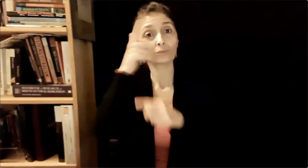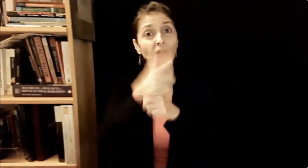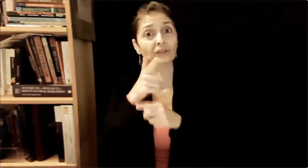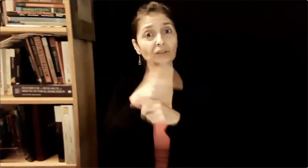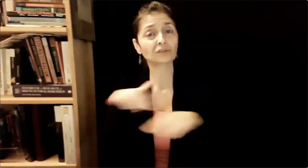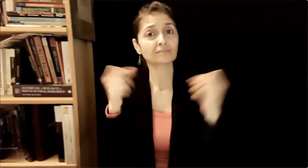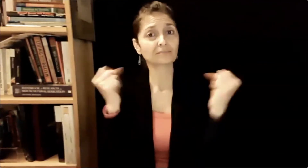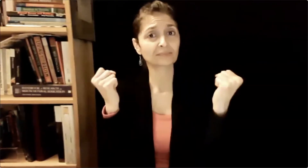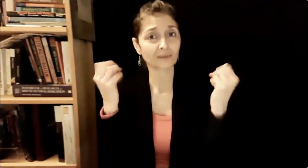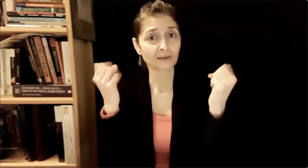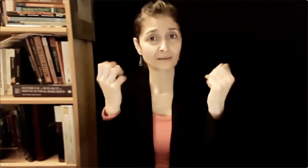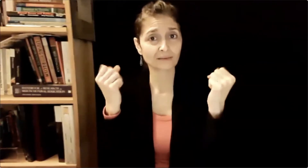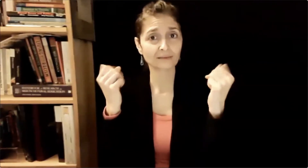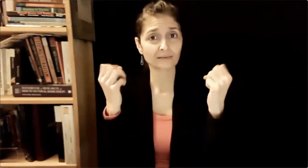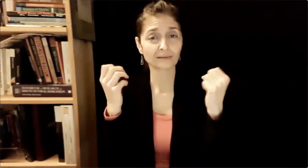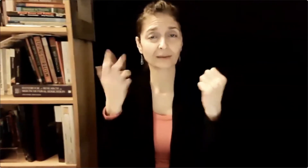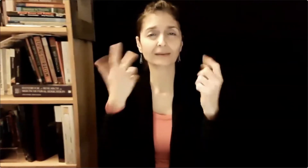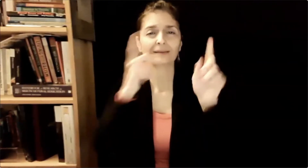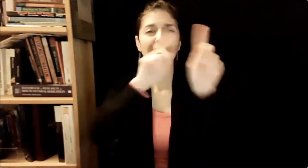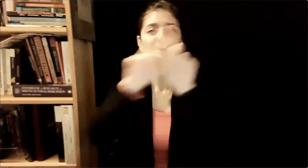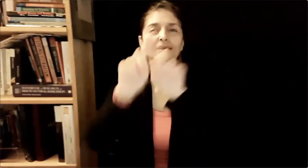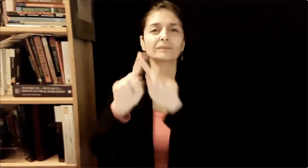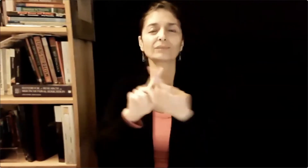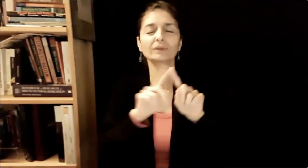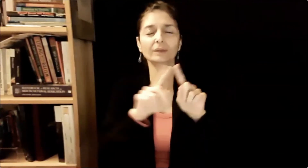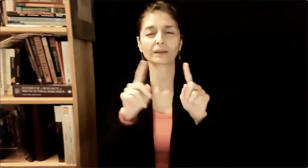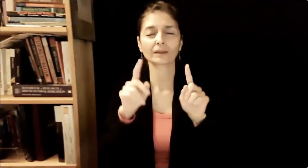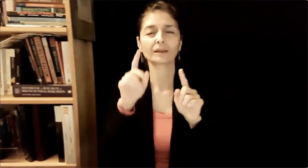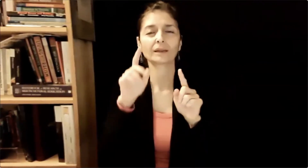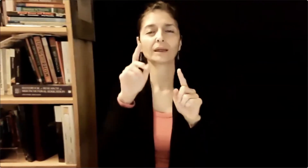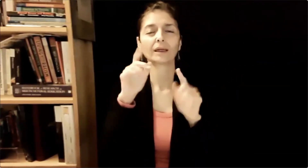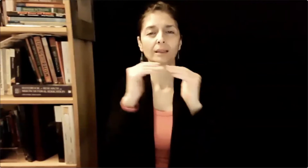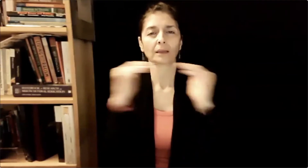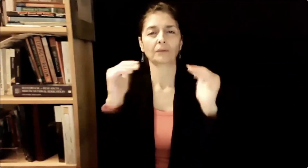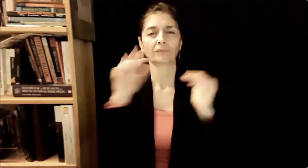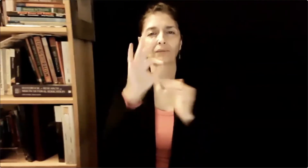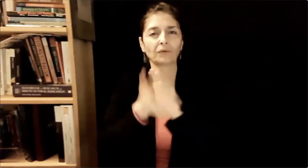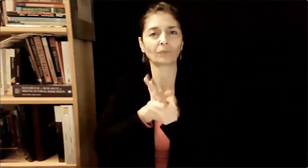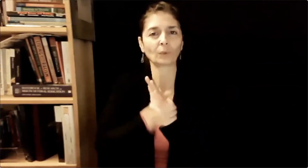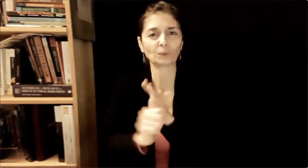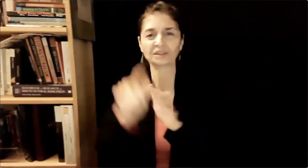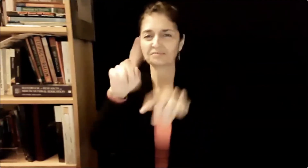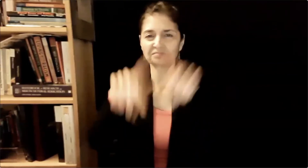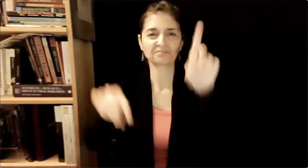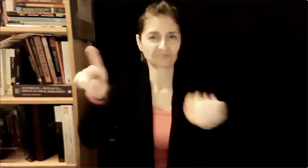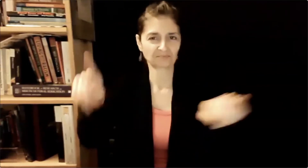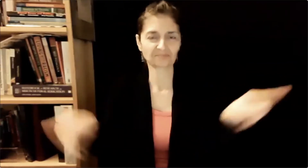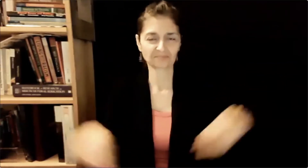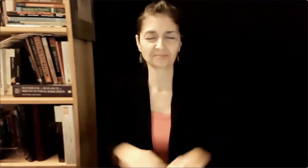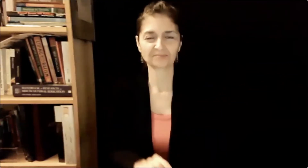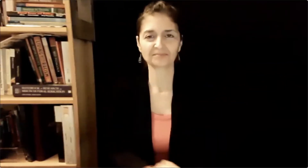My brothers and sisters can all sign, but at different levels of fluency.